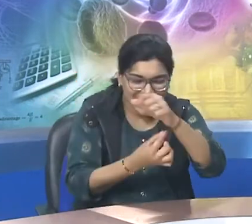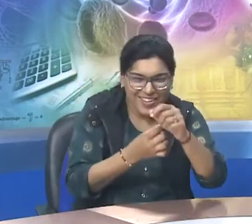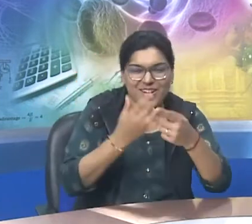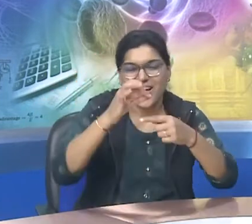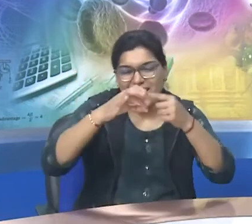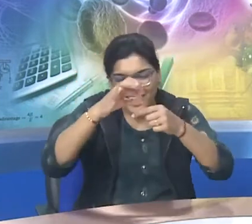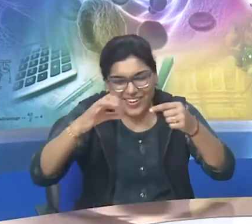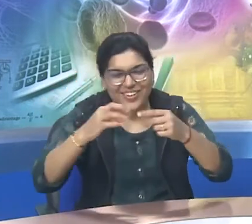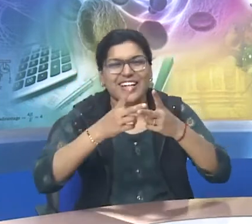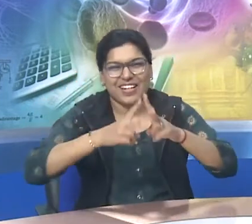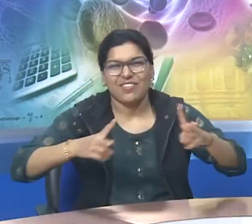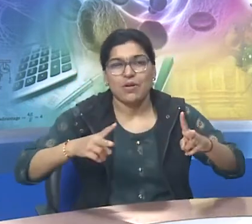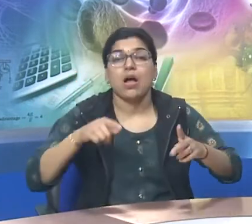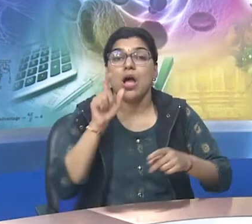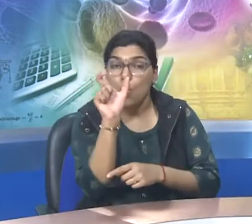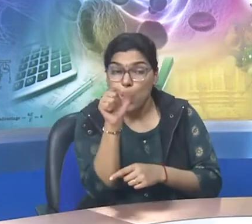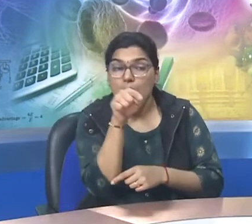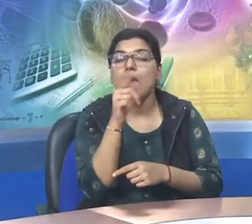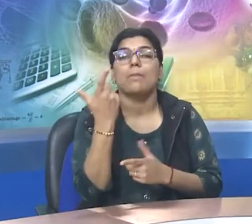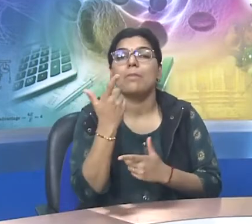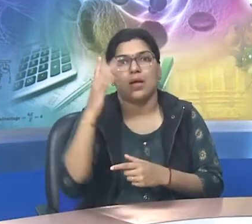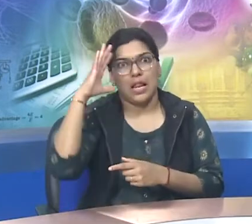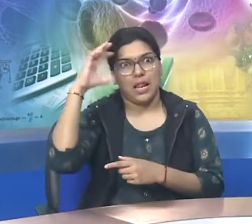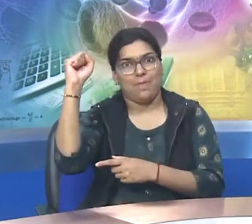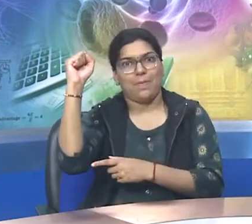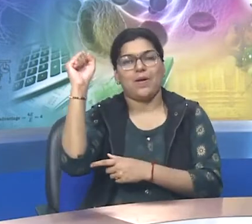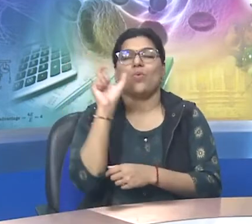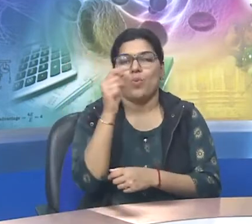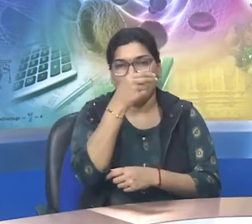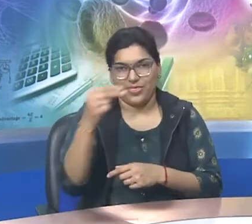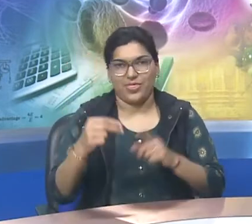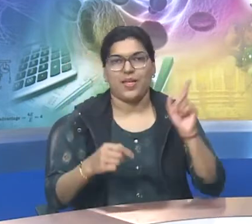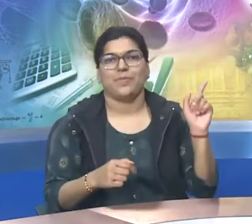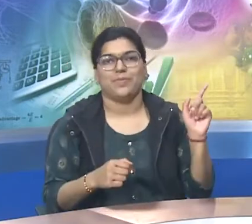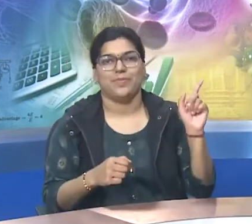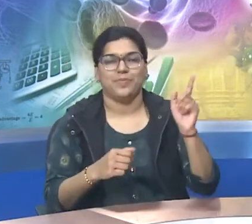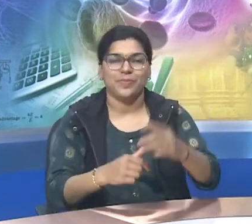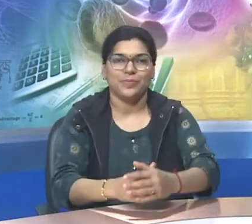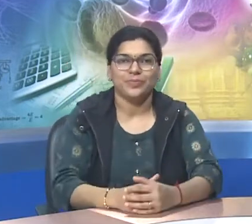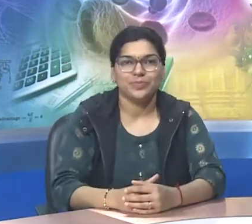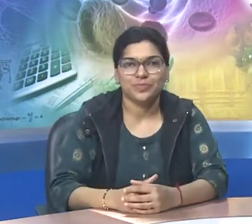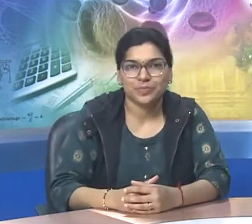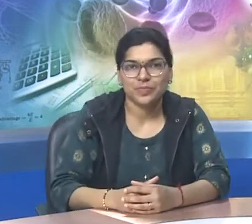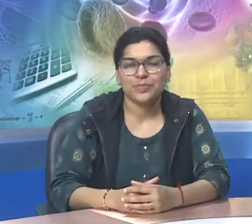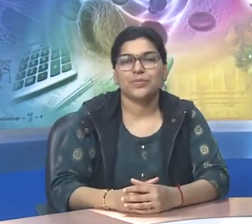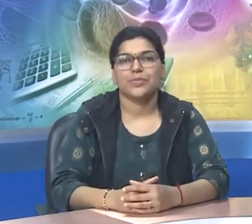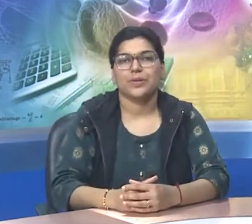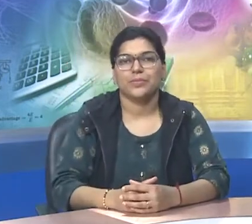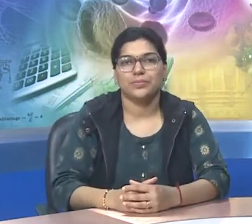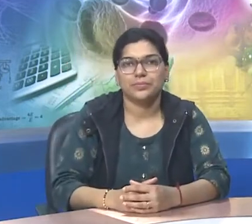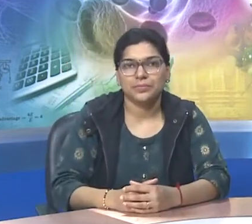you tie a thread just to remember that I had made a promise and I have to do this.